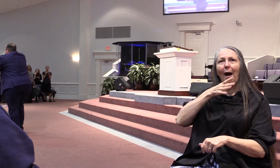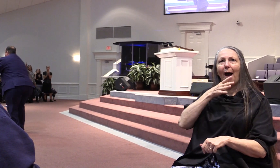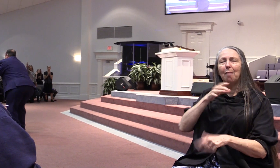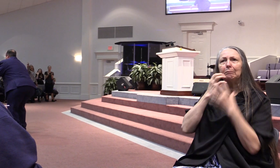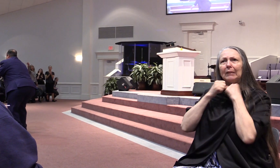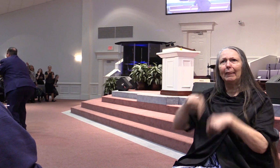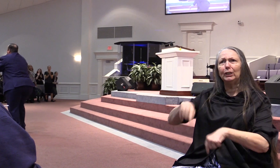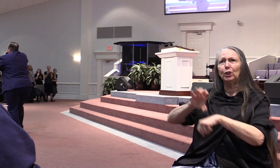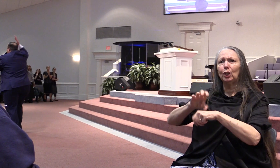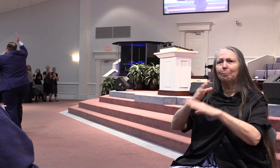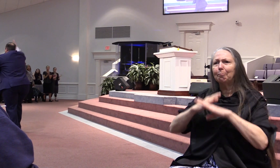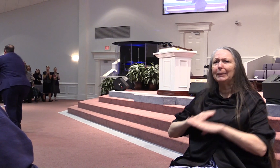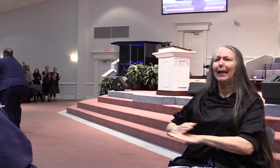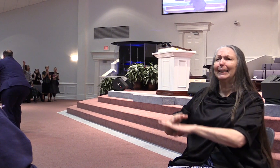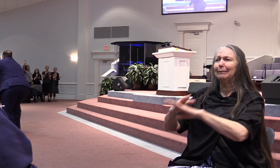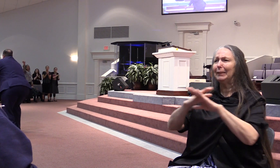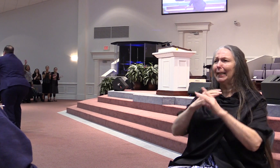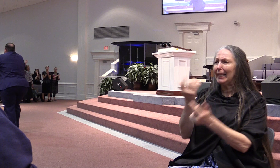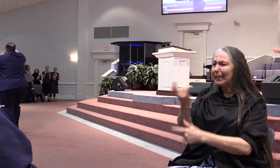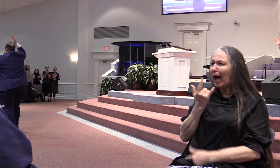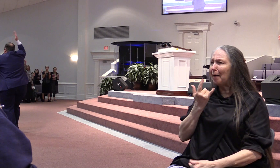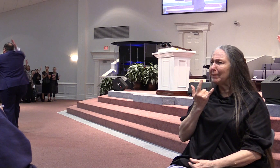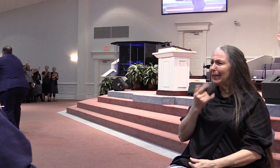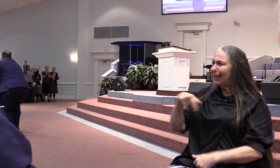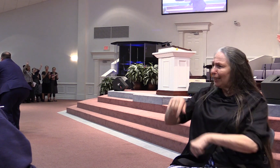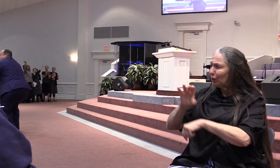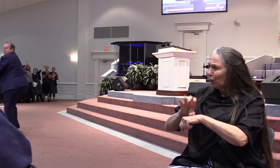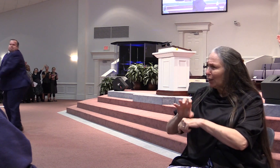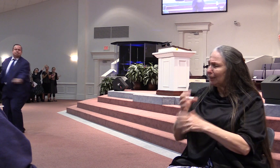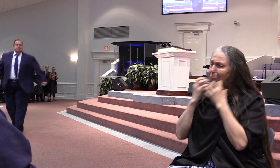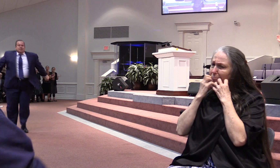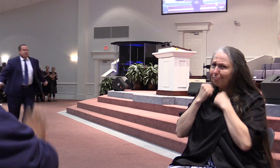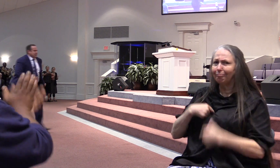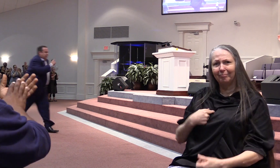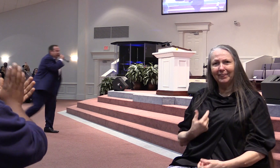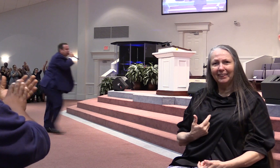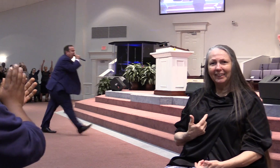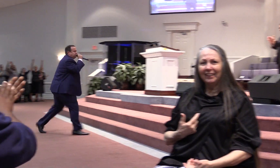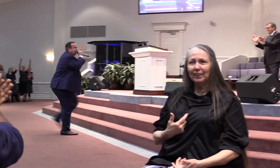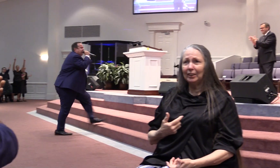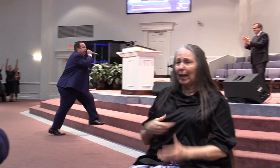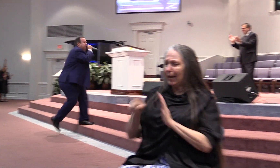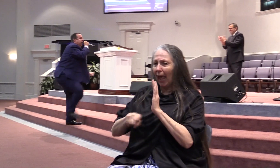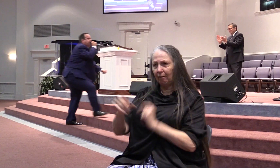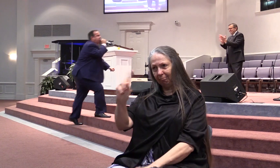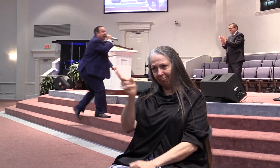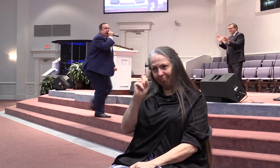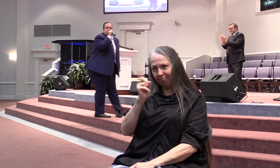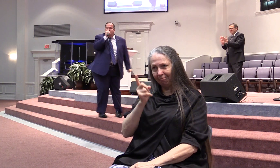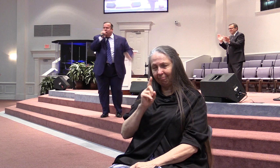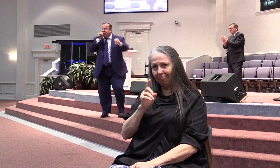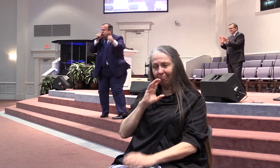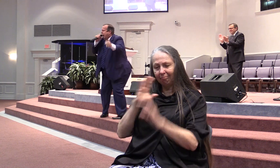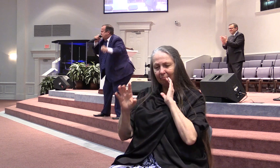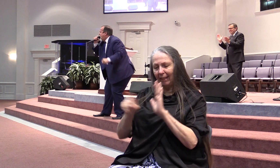place protected me. This place loved me. This place cherished me. This place believed in me when nobody